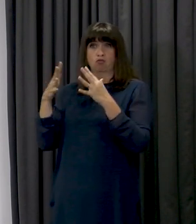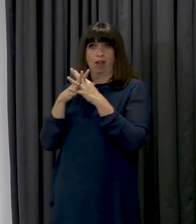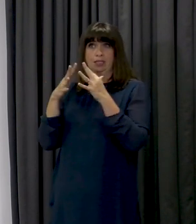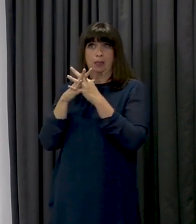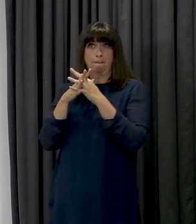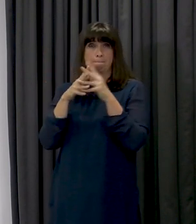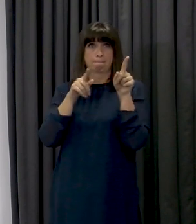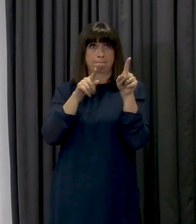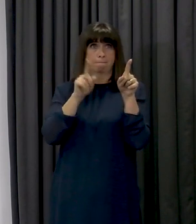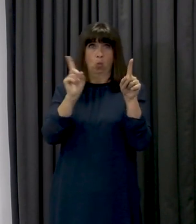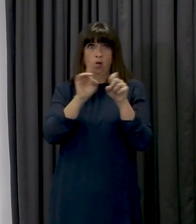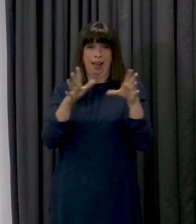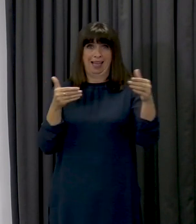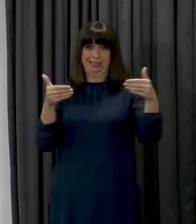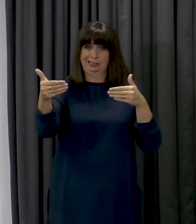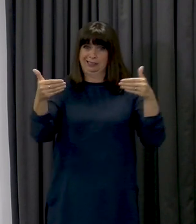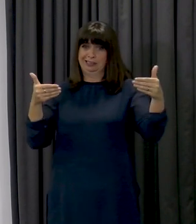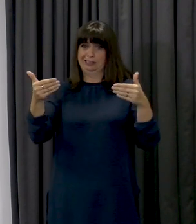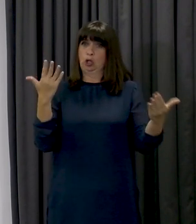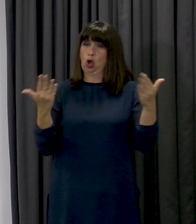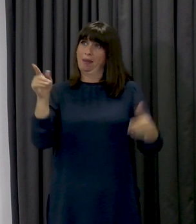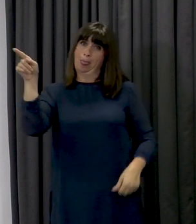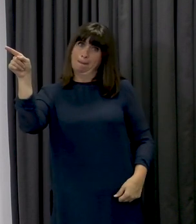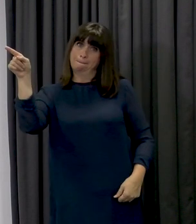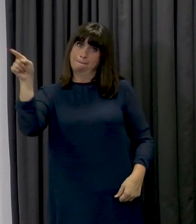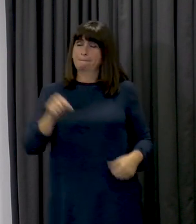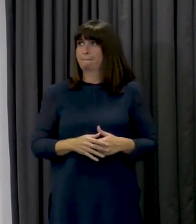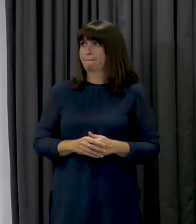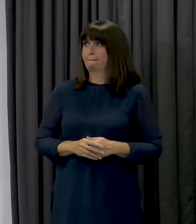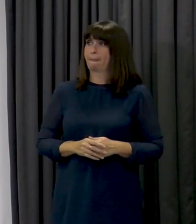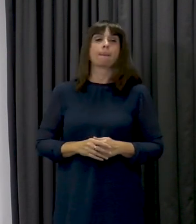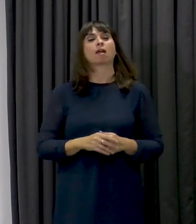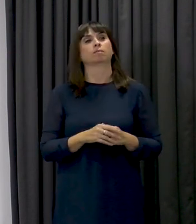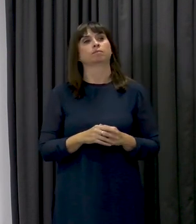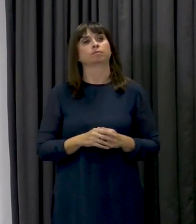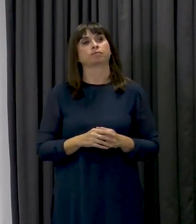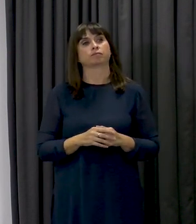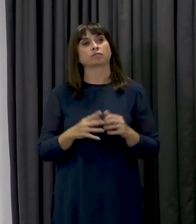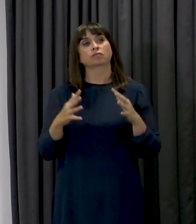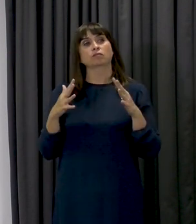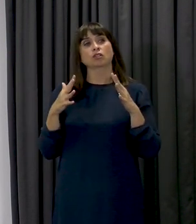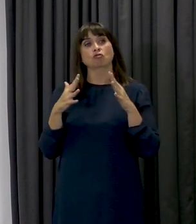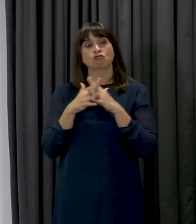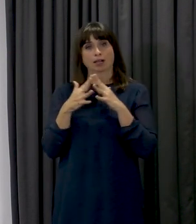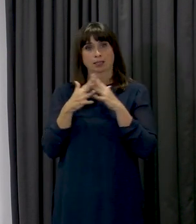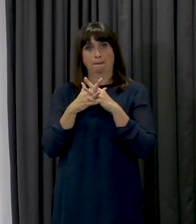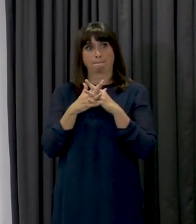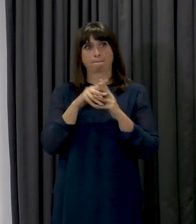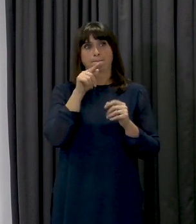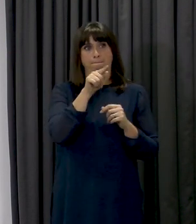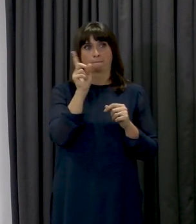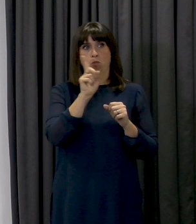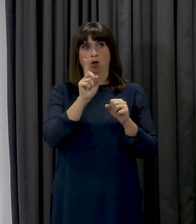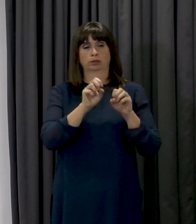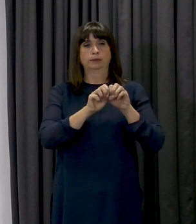places? Thank you very much, Rob. So our assessment of the position in Wrexham is that the